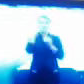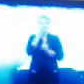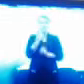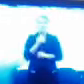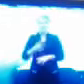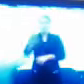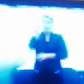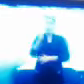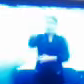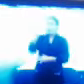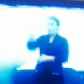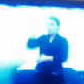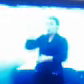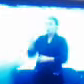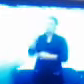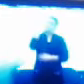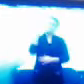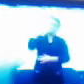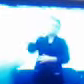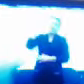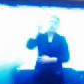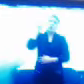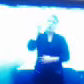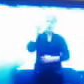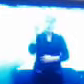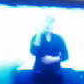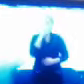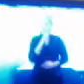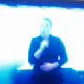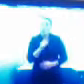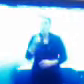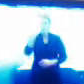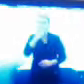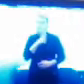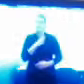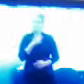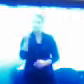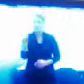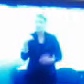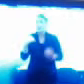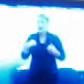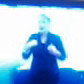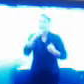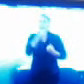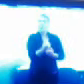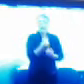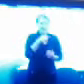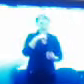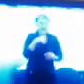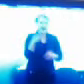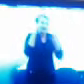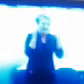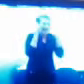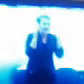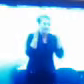So I would like to tell the story of a fat cat. Imagine a long, long time ago, once upon a time, there was an old